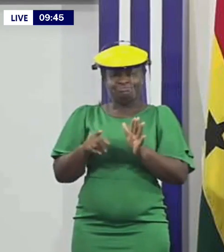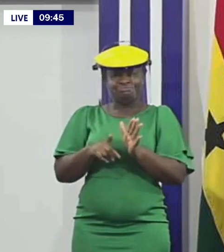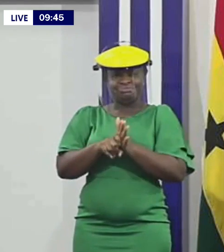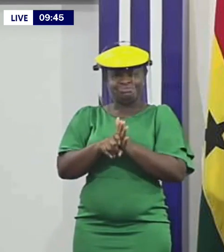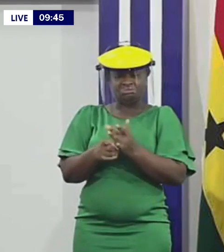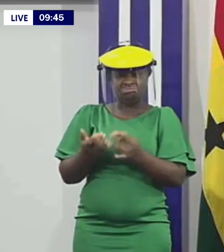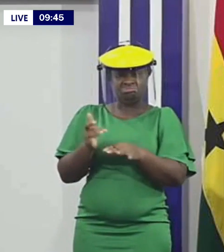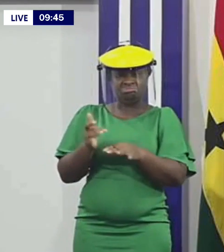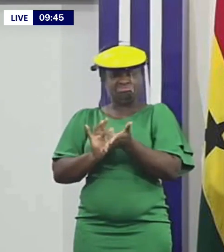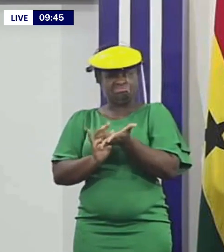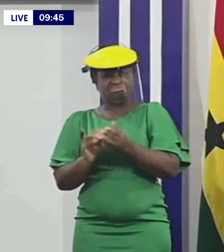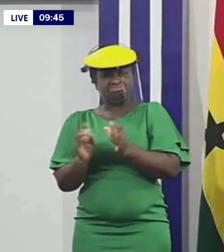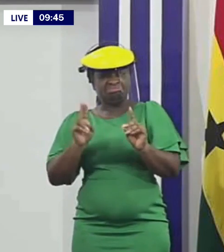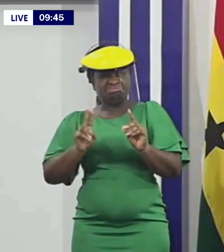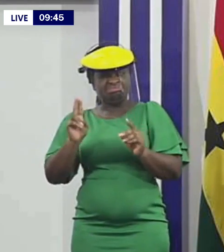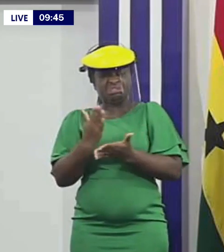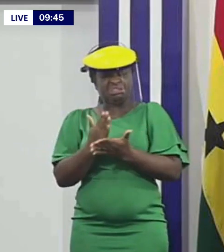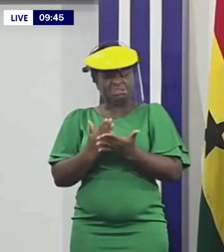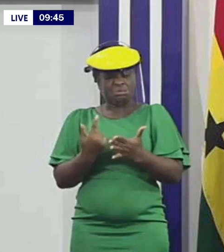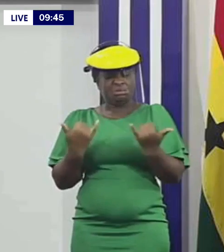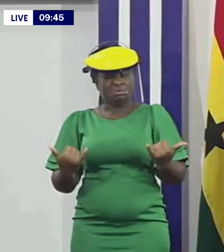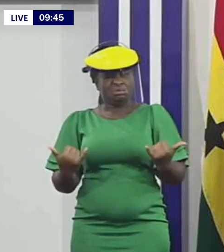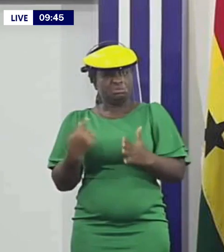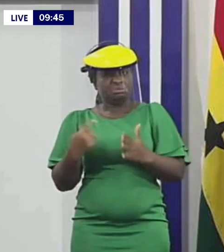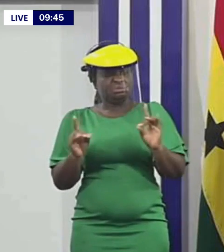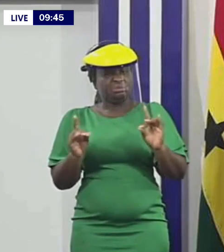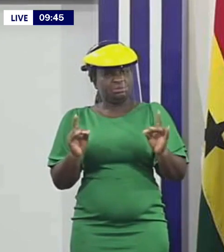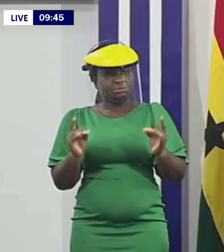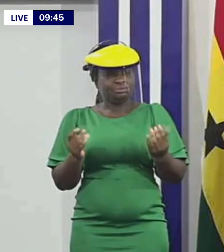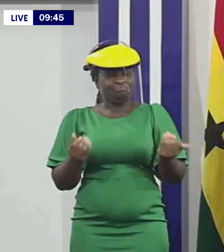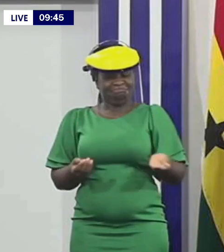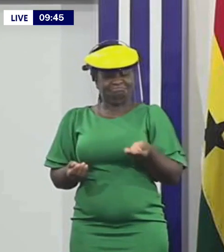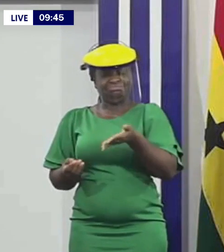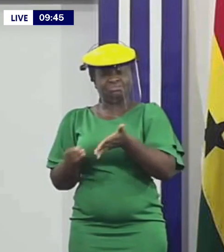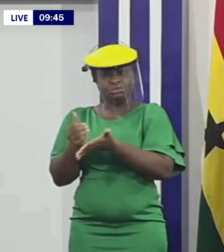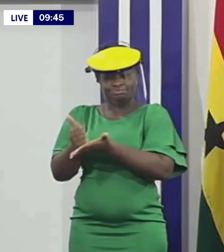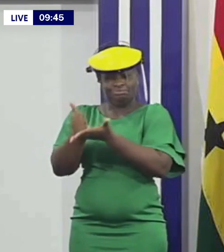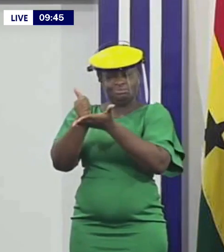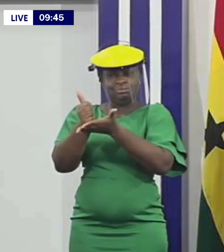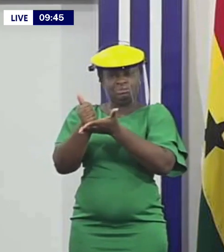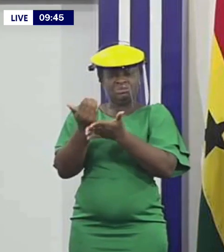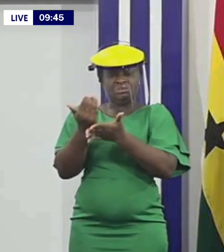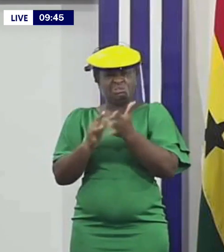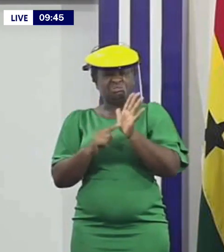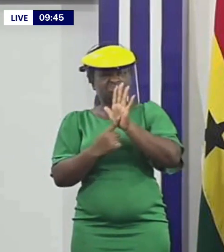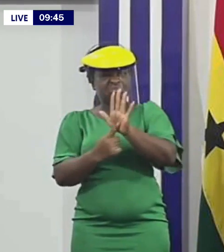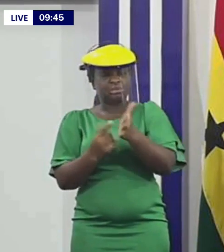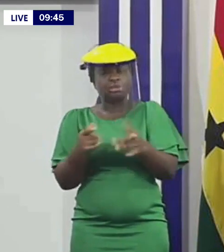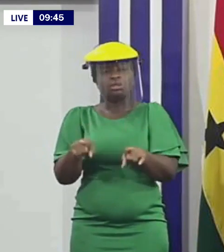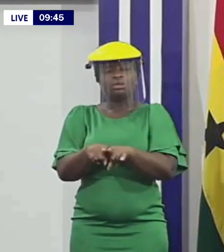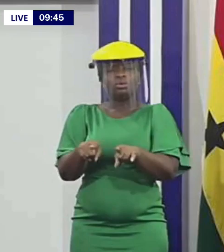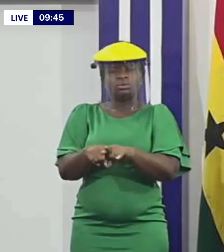raising questions. So what we do, provide the needed support for signs and symptoms, and then